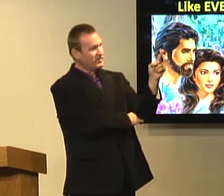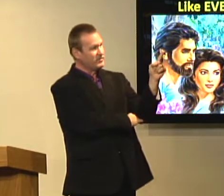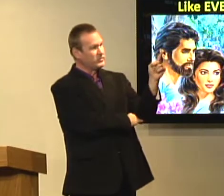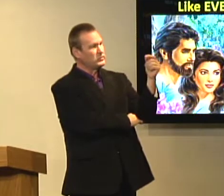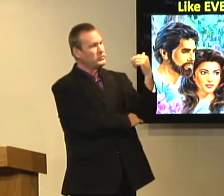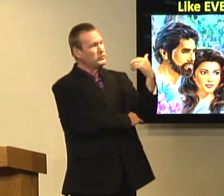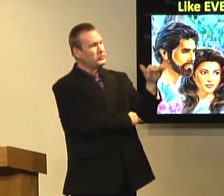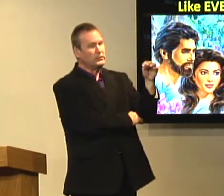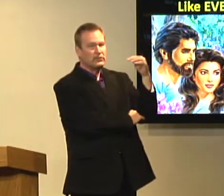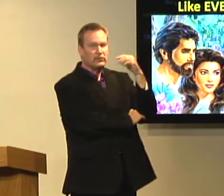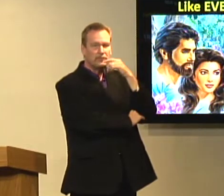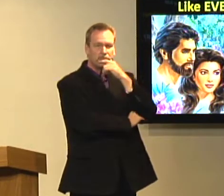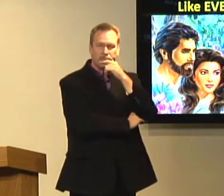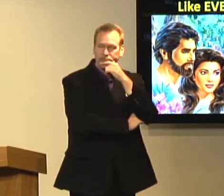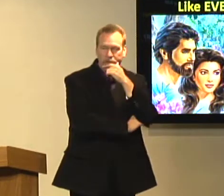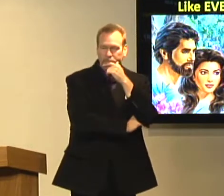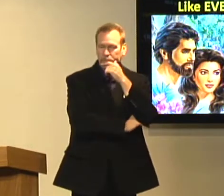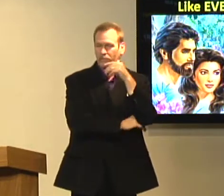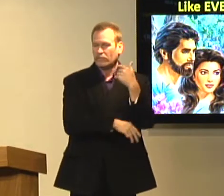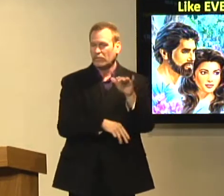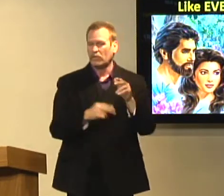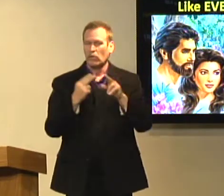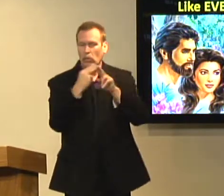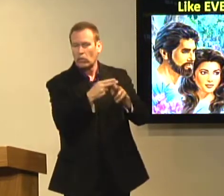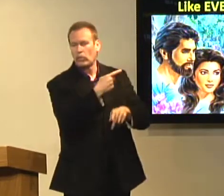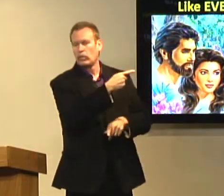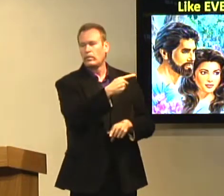But it all started with Eve. Wow.